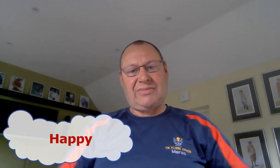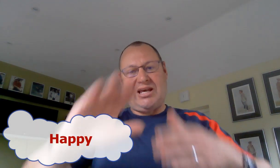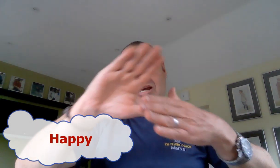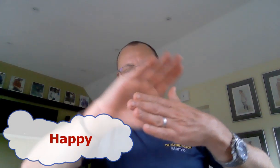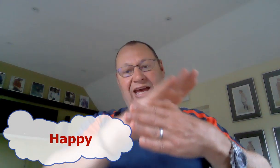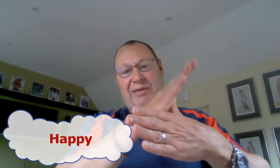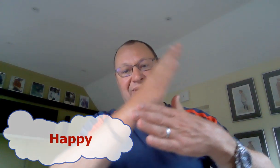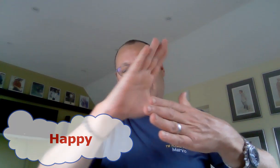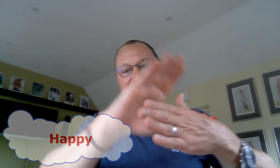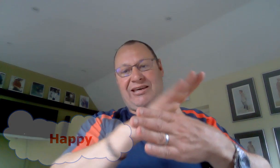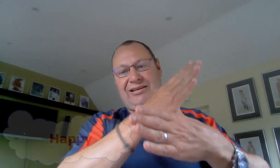Happy.